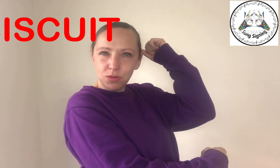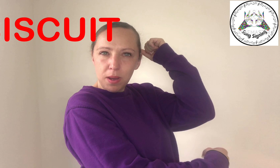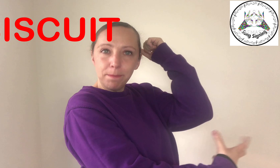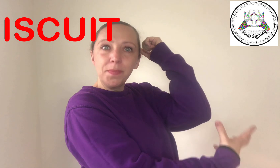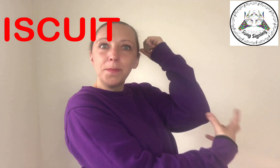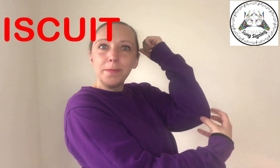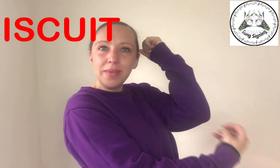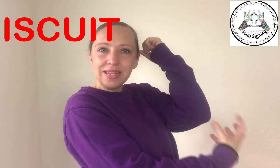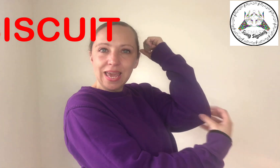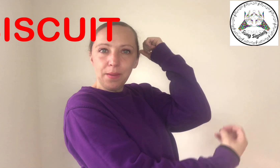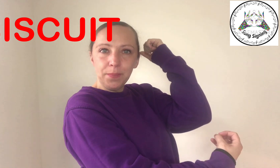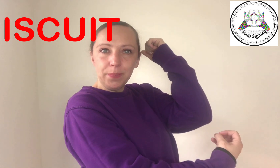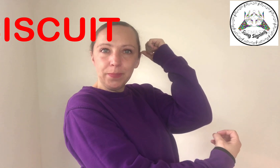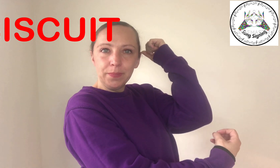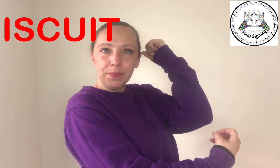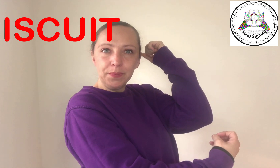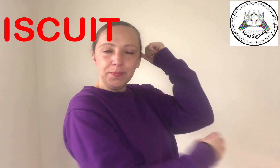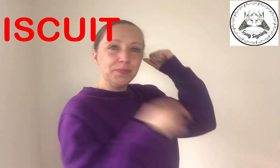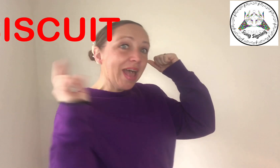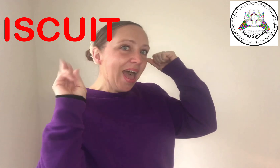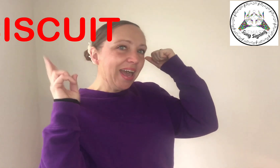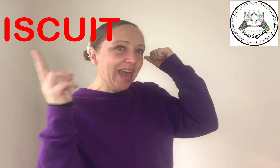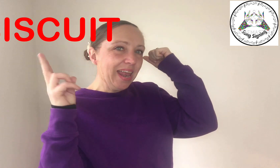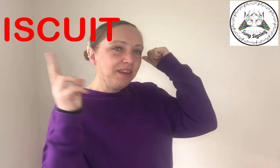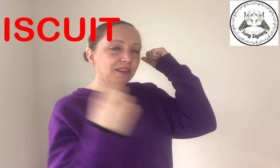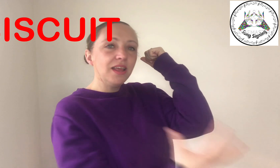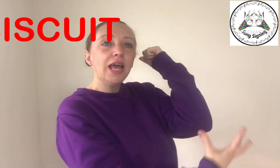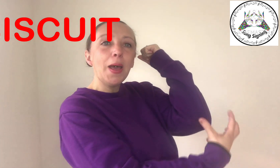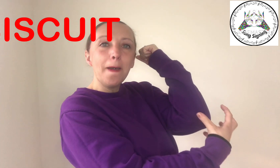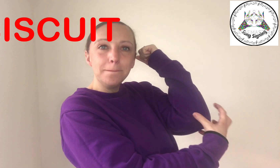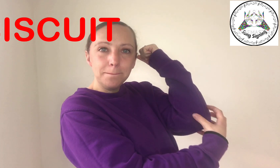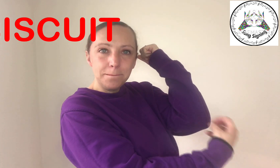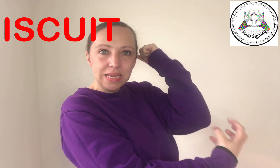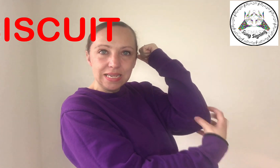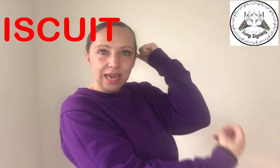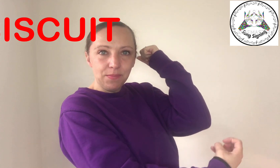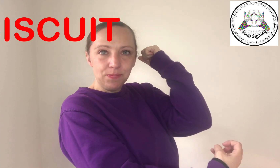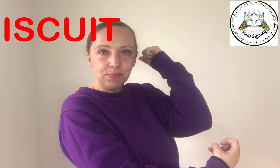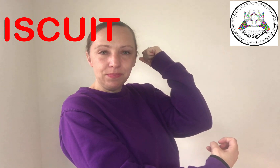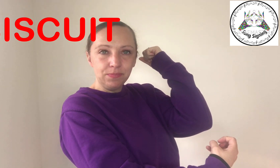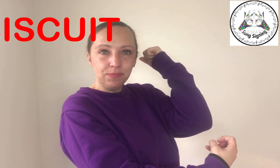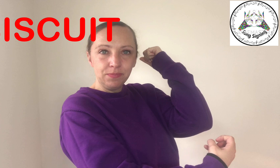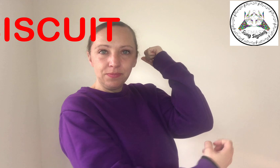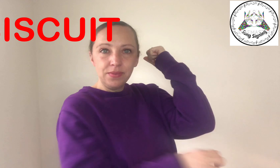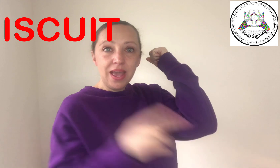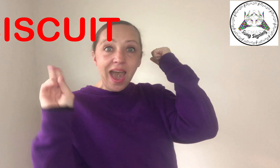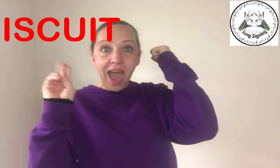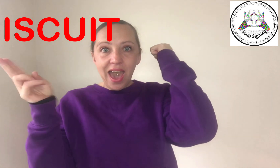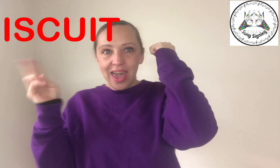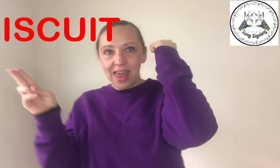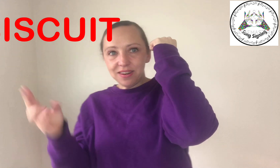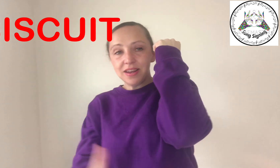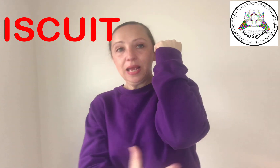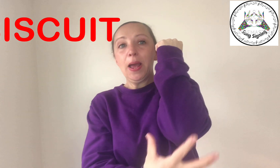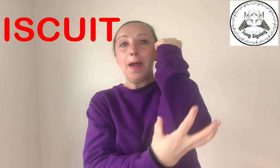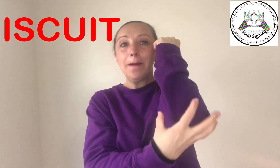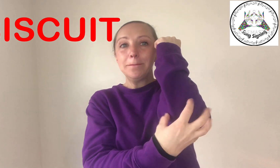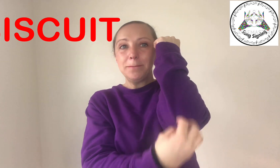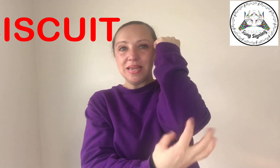one. Biscuit. Again, biscuit. Again,